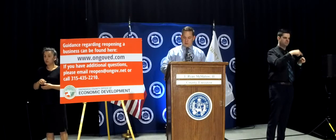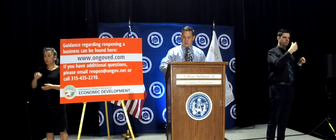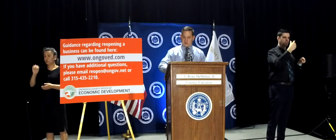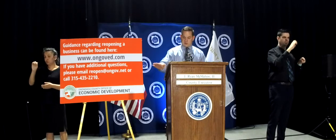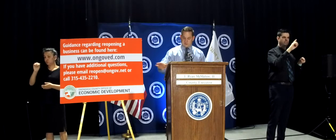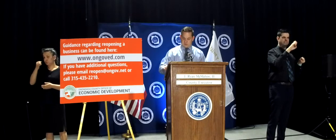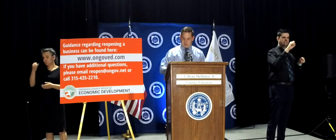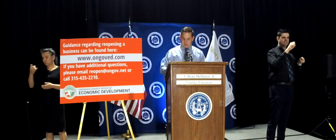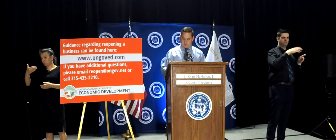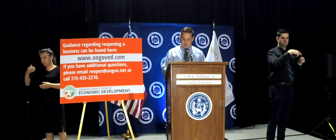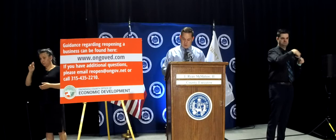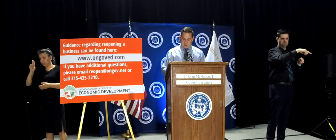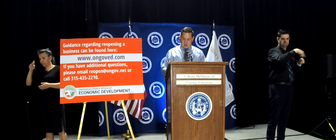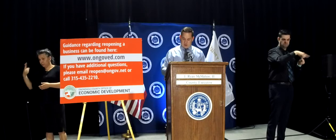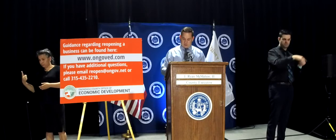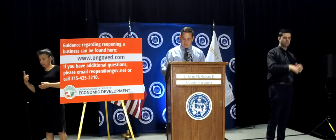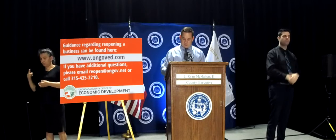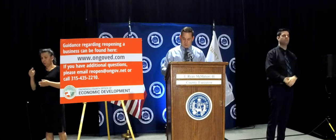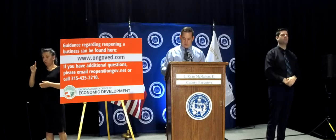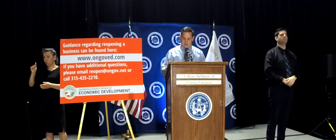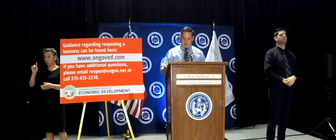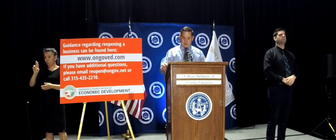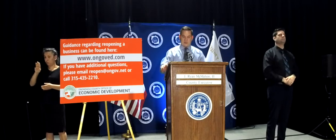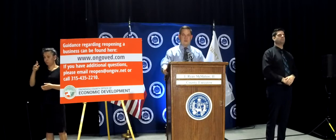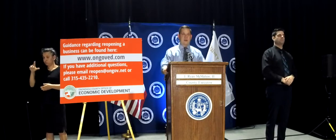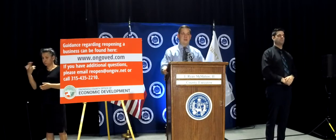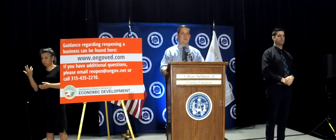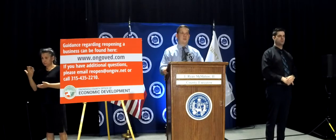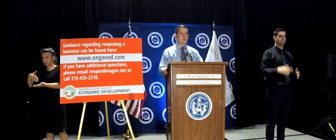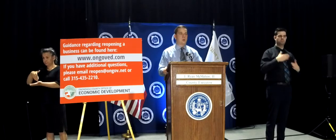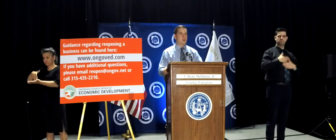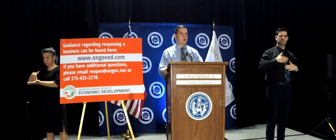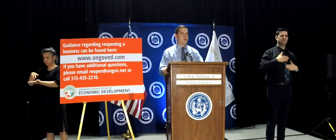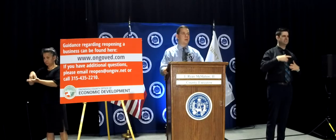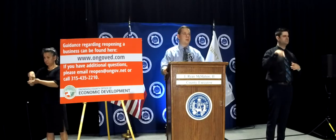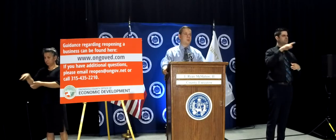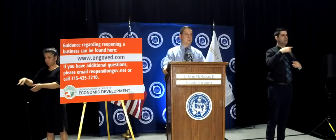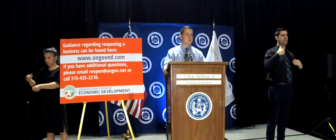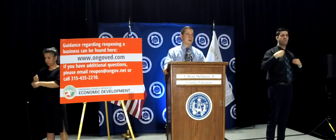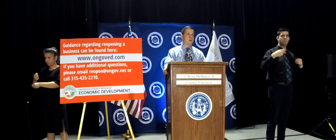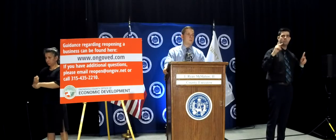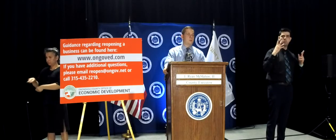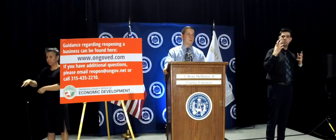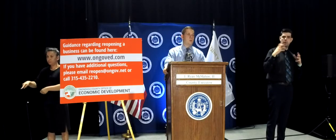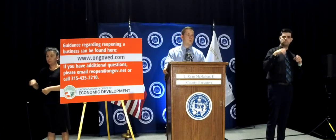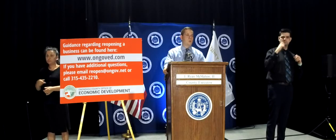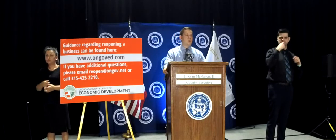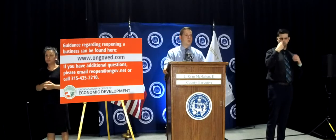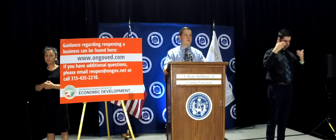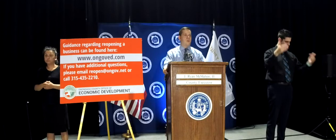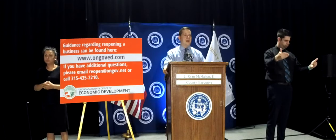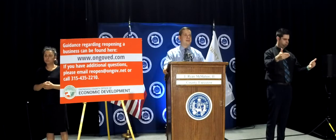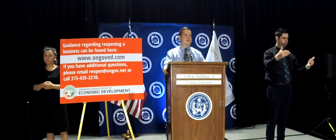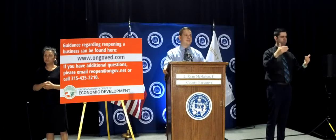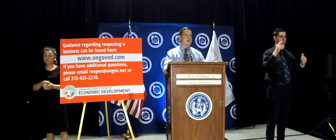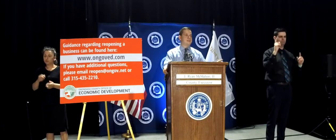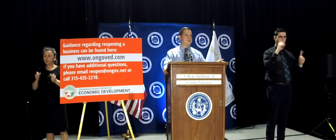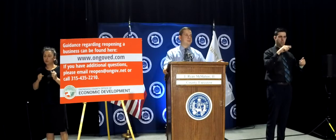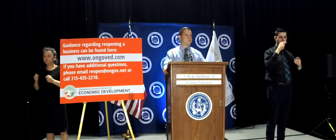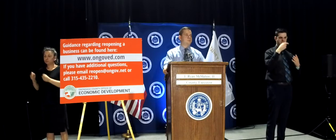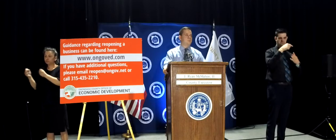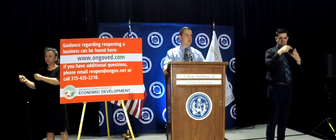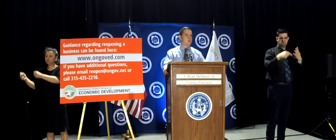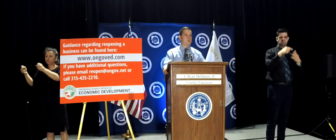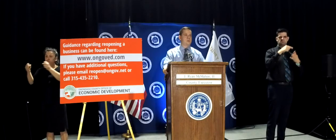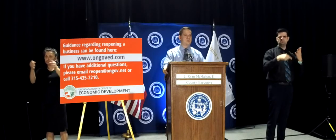former county legislative district. So please take advantage of this. We're going into neighborhoods, trying to get people who have wanted to get